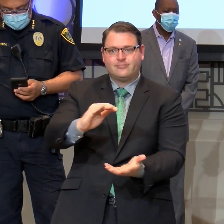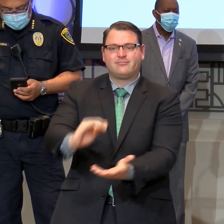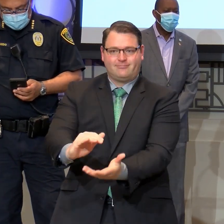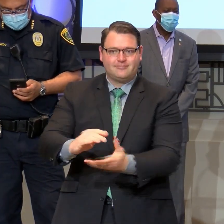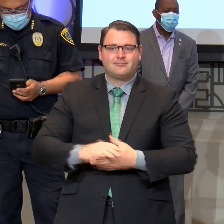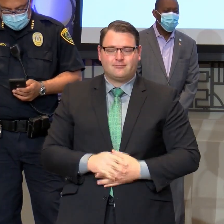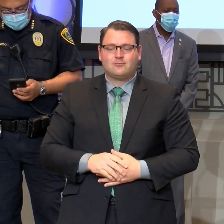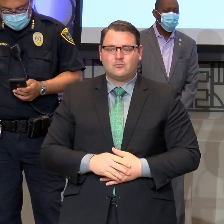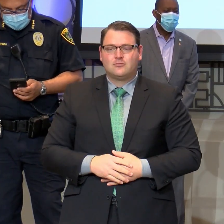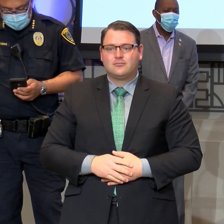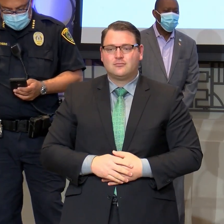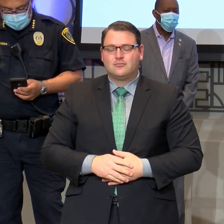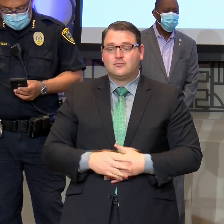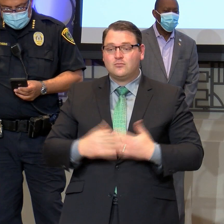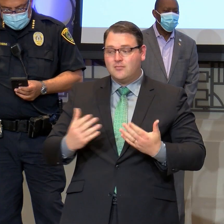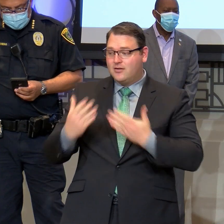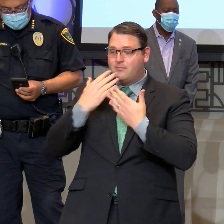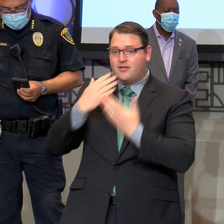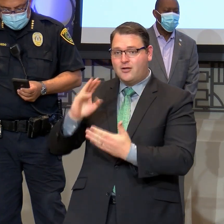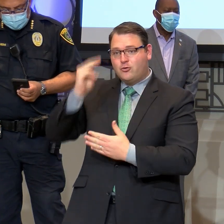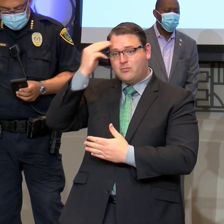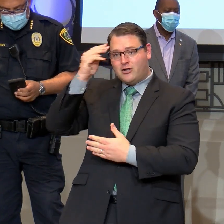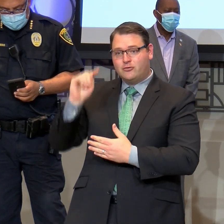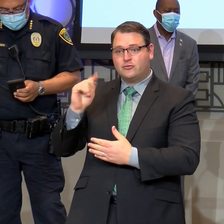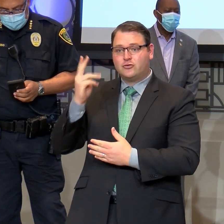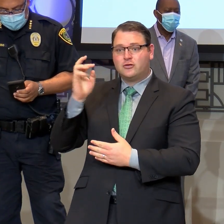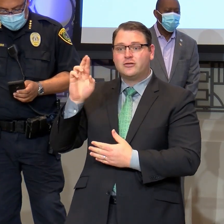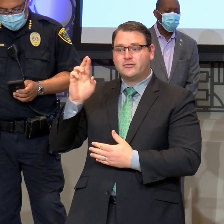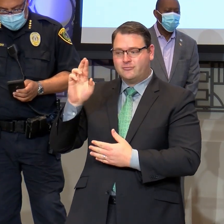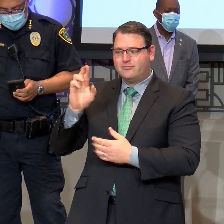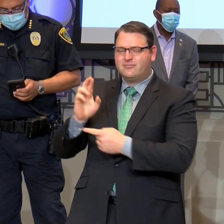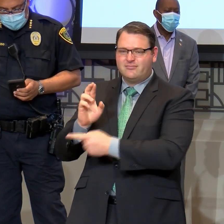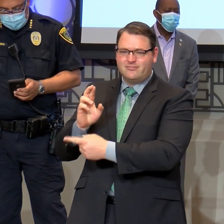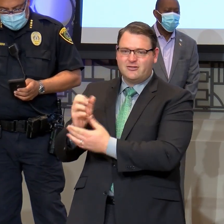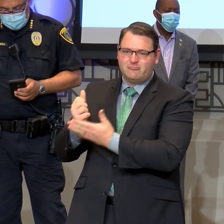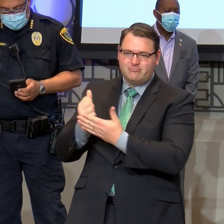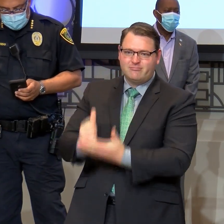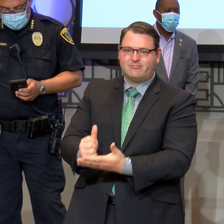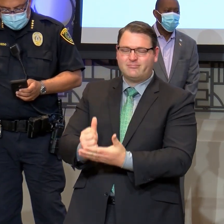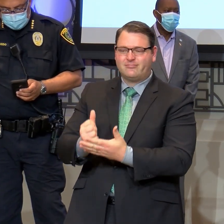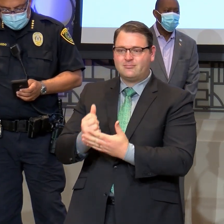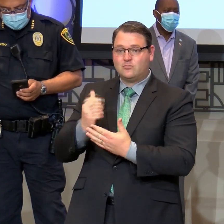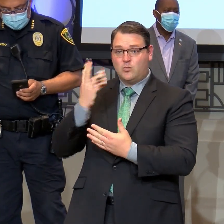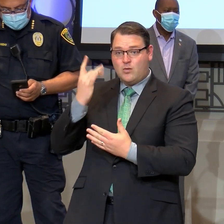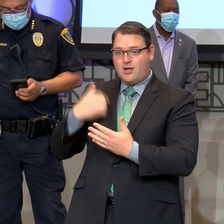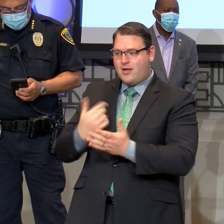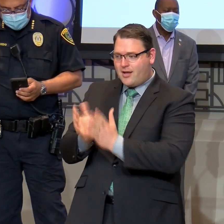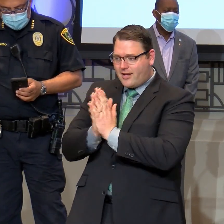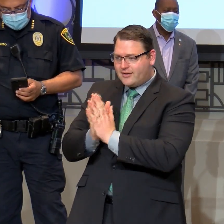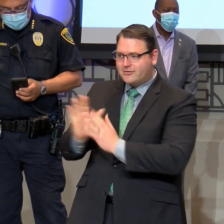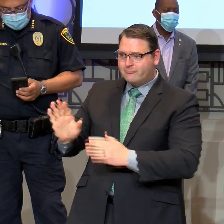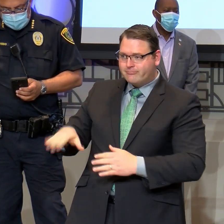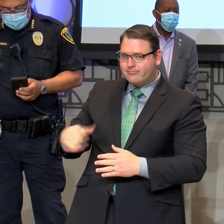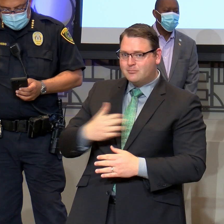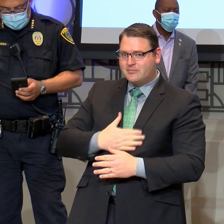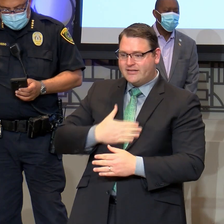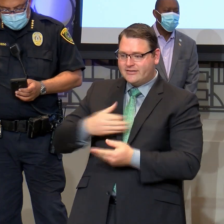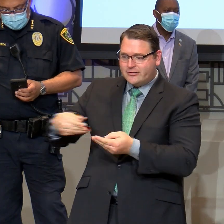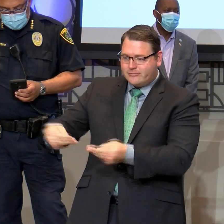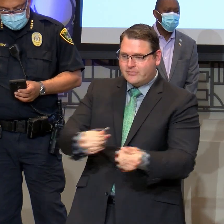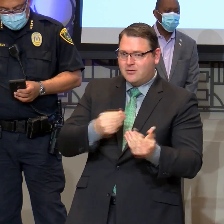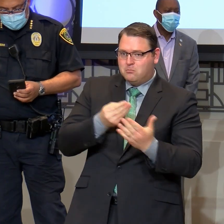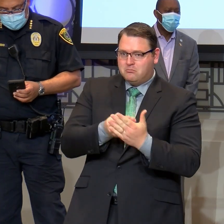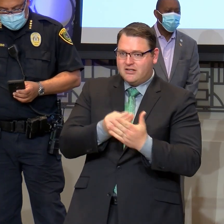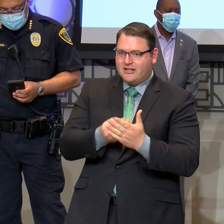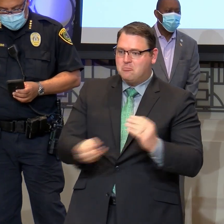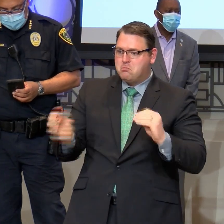Mayor Turner for the continued support in my request for expenditures for additional equipment to keep digging